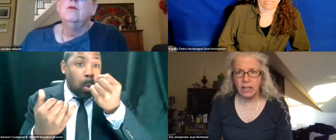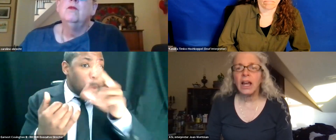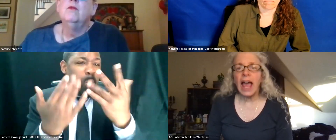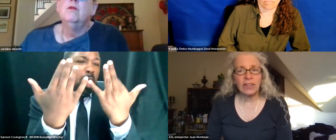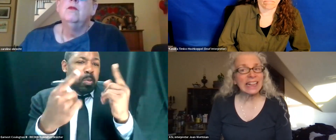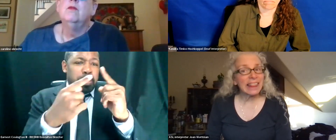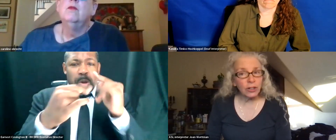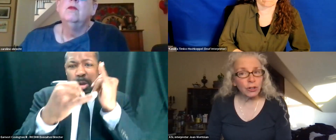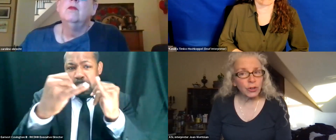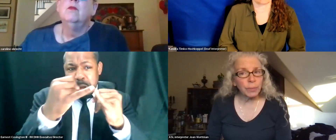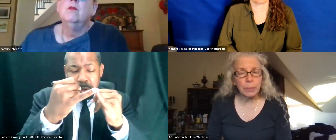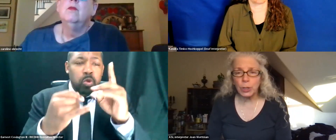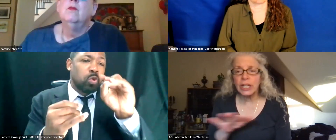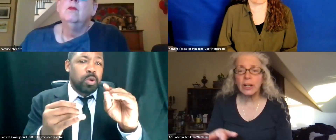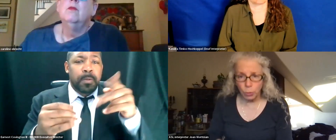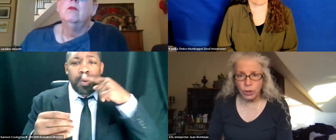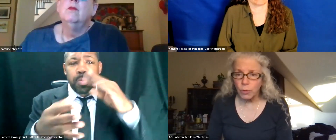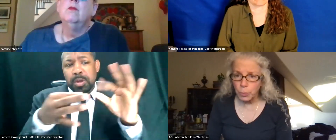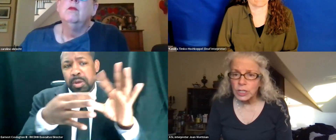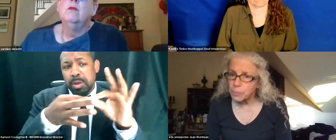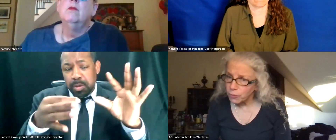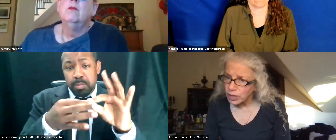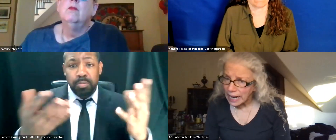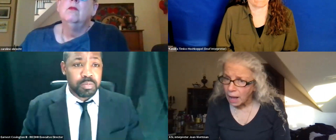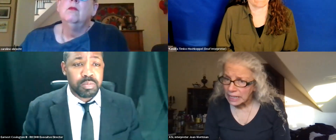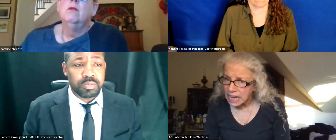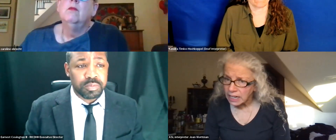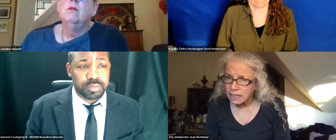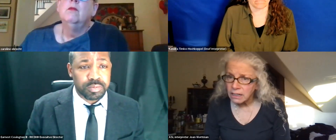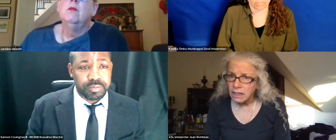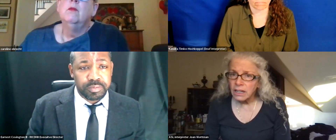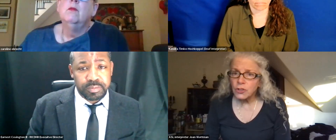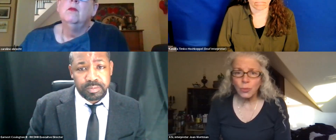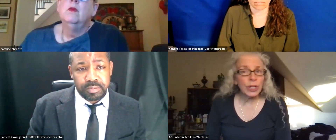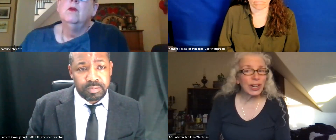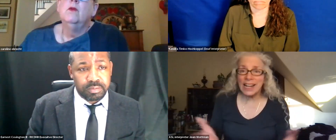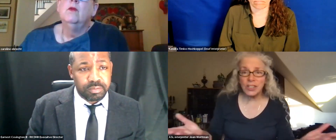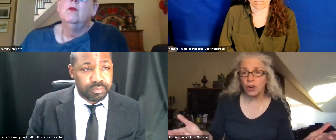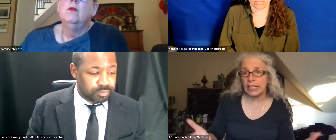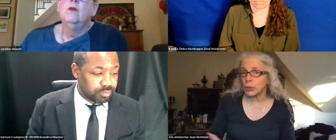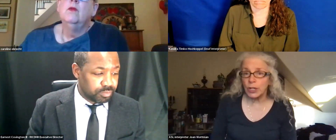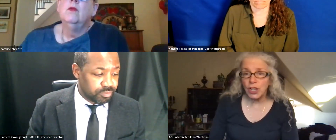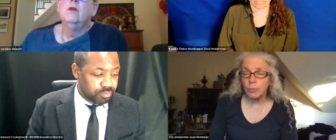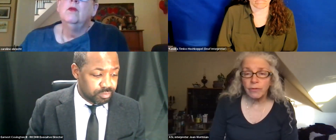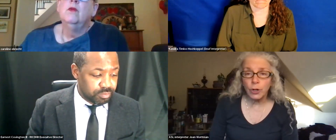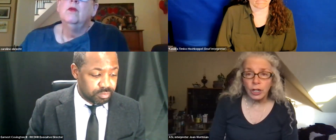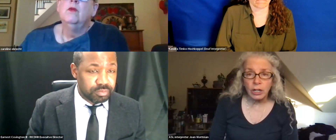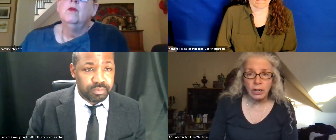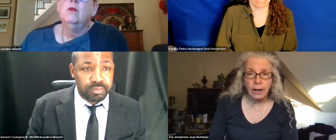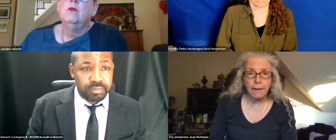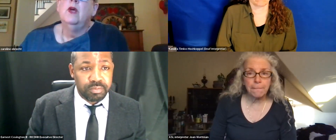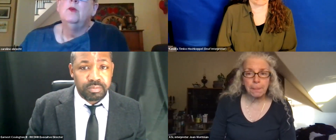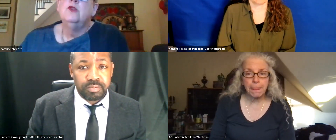it, having it later so that people could hear more of the reports before they comment on it. So we could ask the audience which they